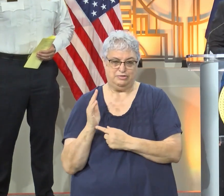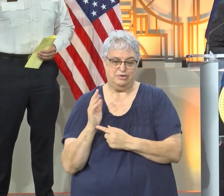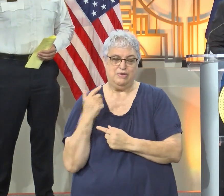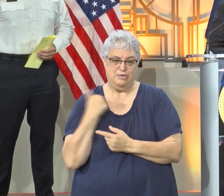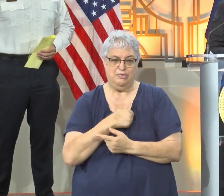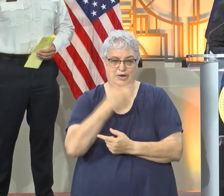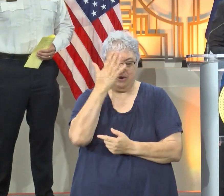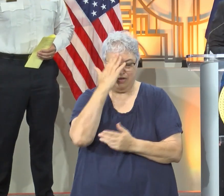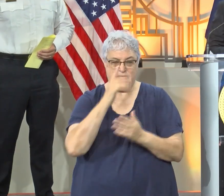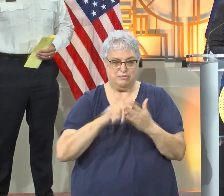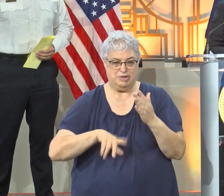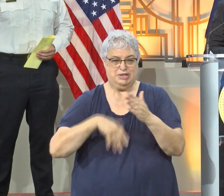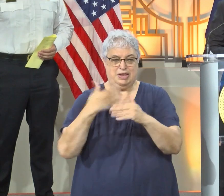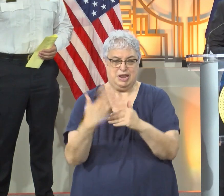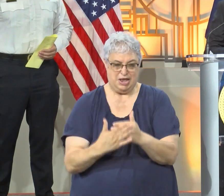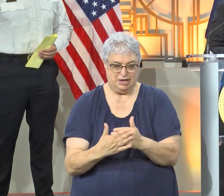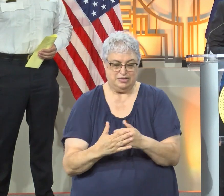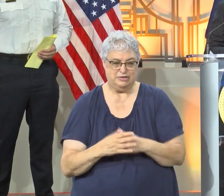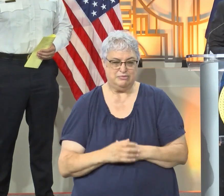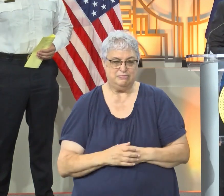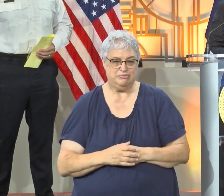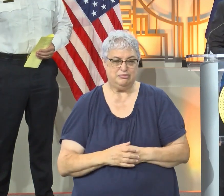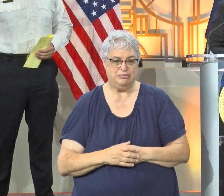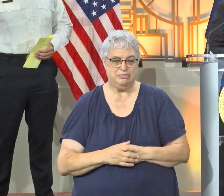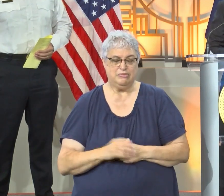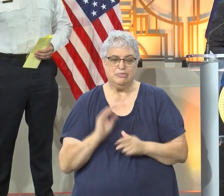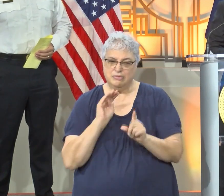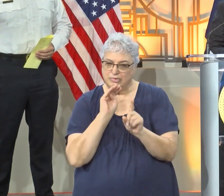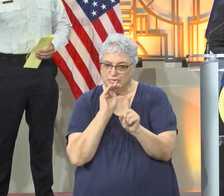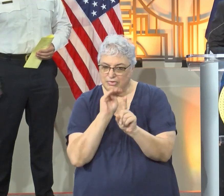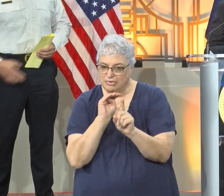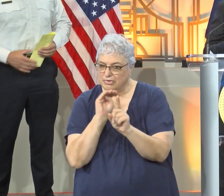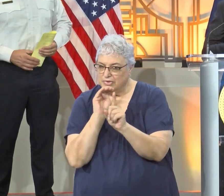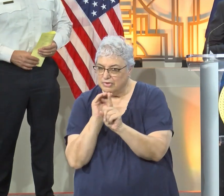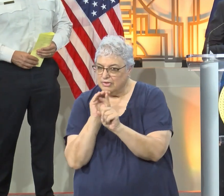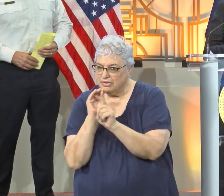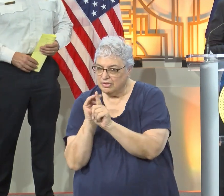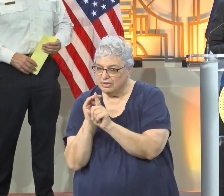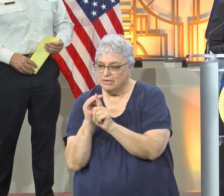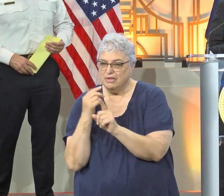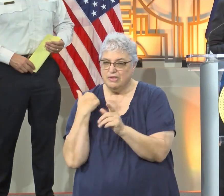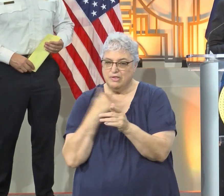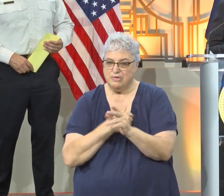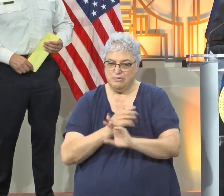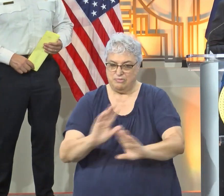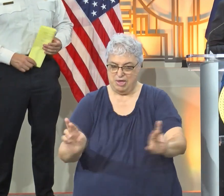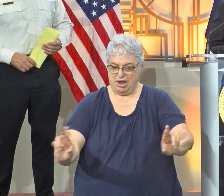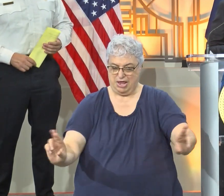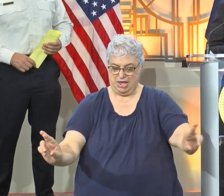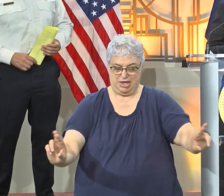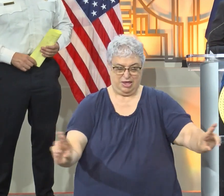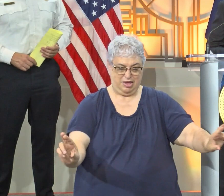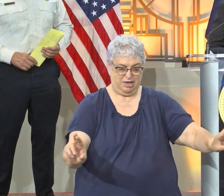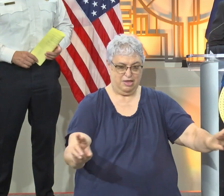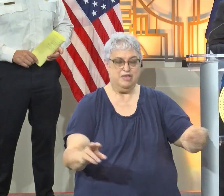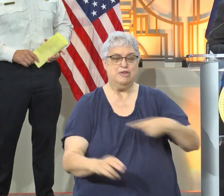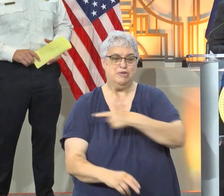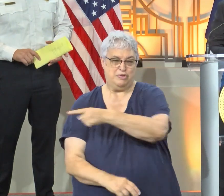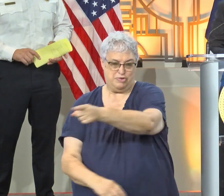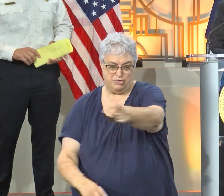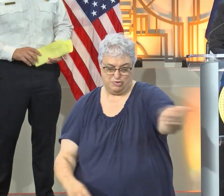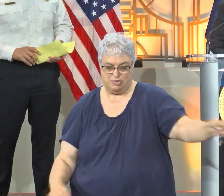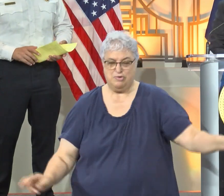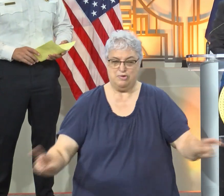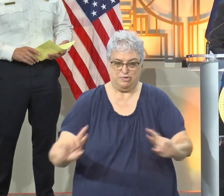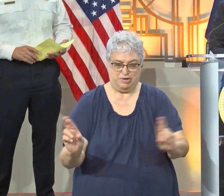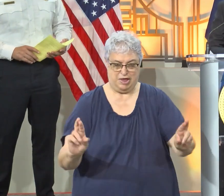we all know what to do. These are gentle reminders as we are getting prepared. It is important for you to